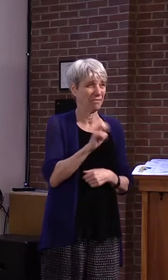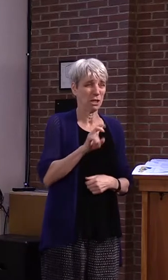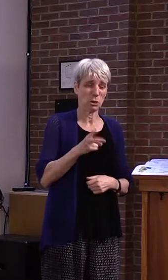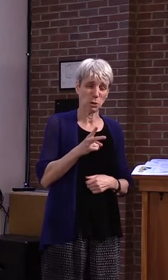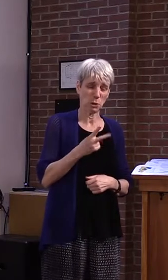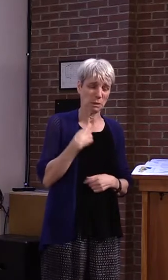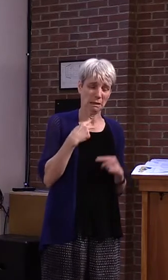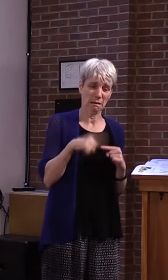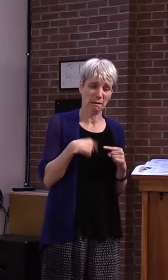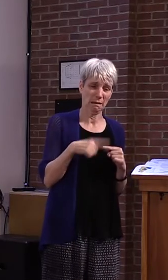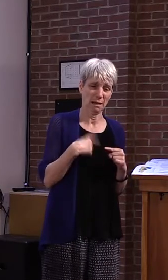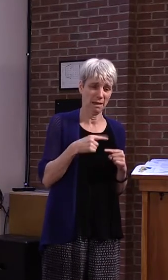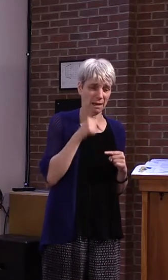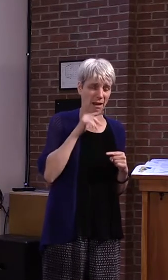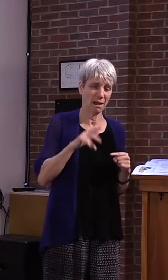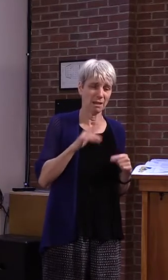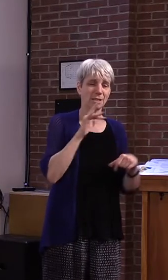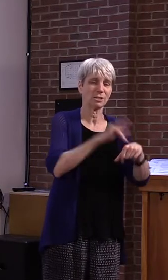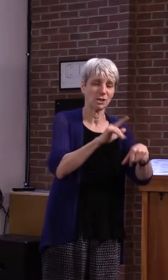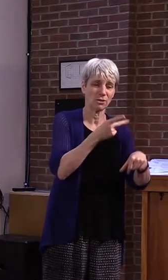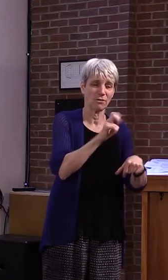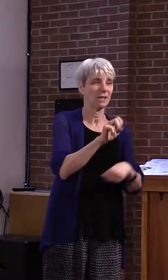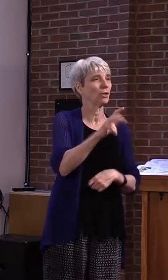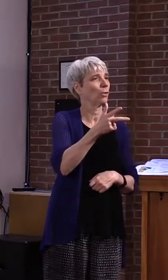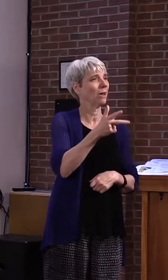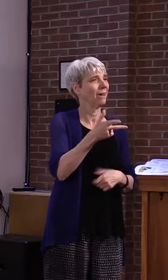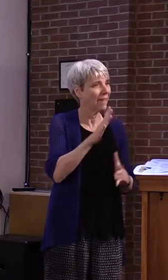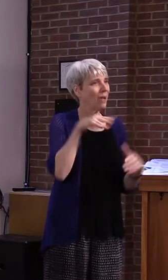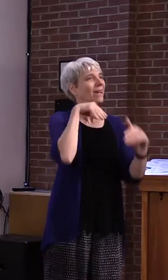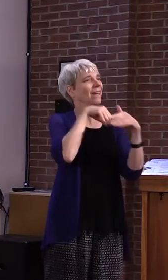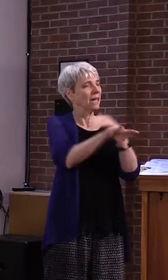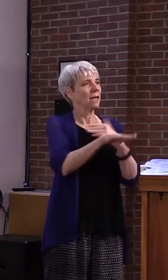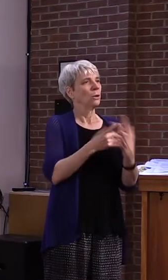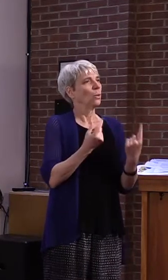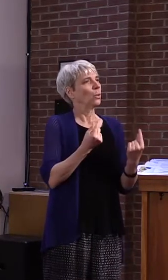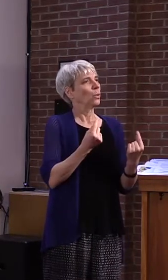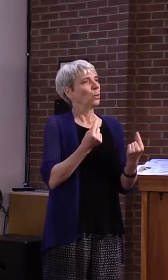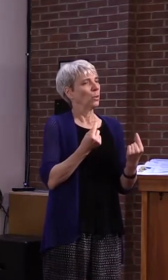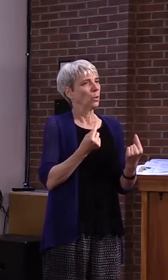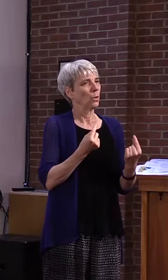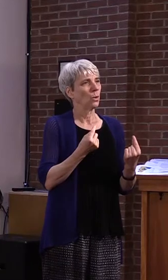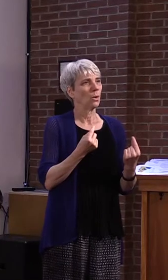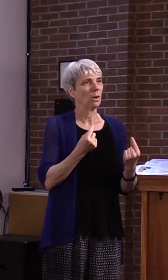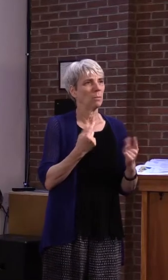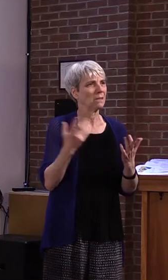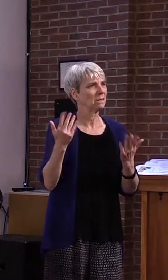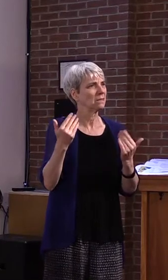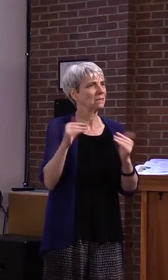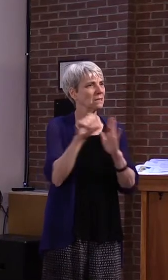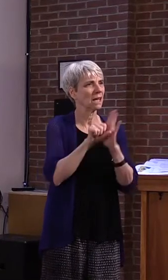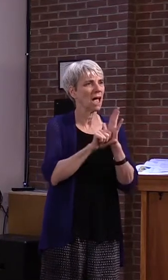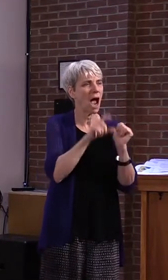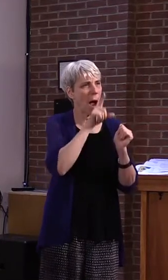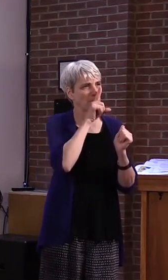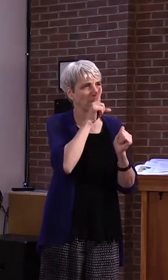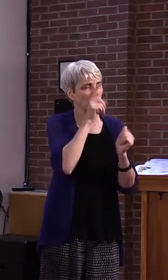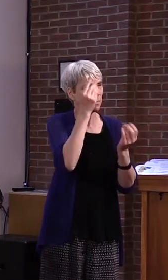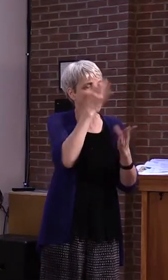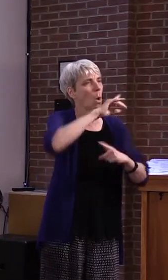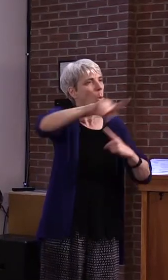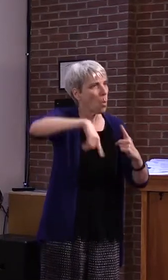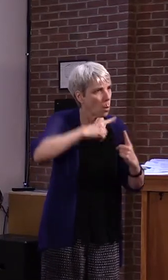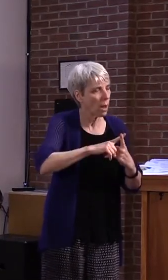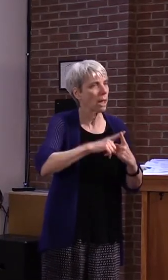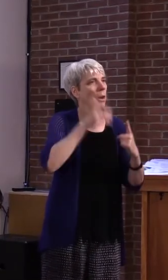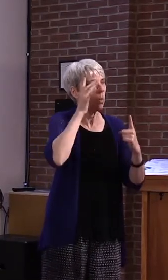heading towards the colder months. Not hearing a timeline from the state about when they might know how